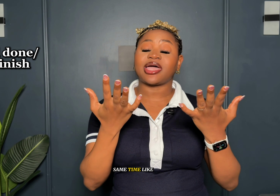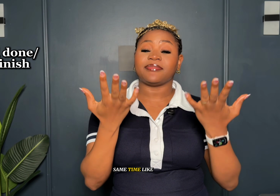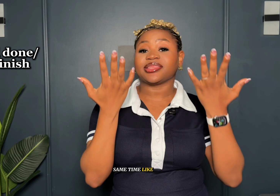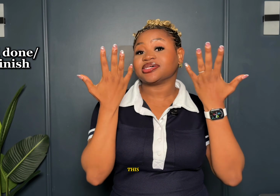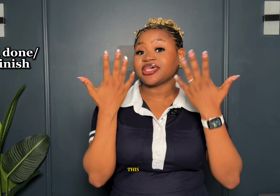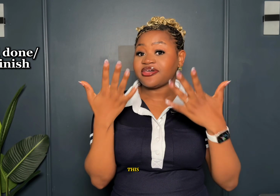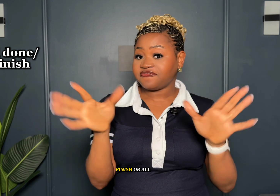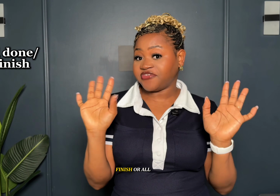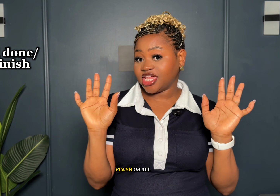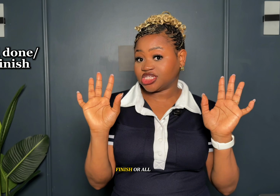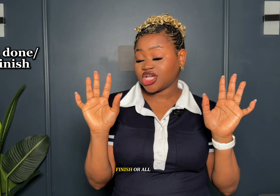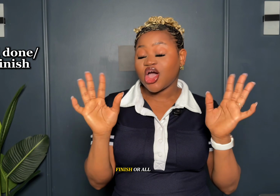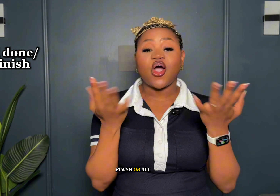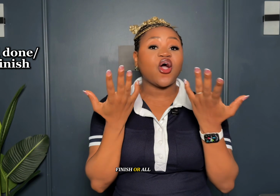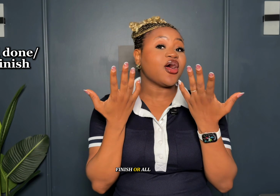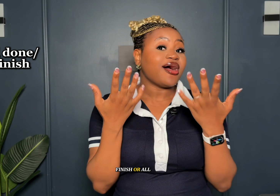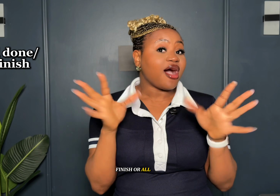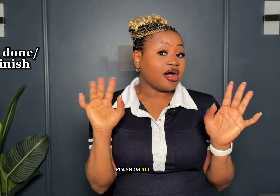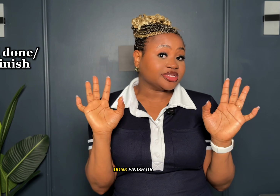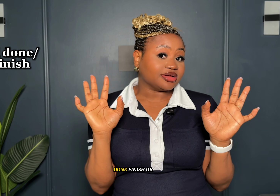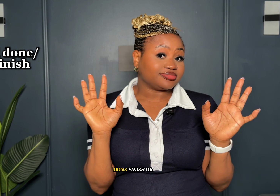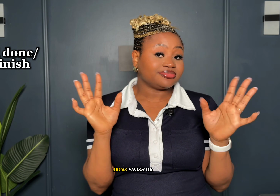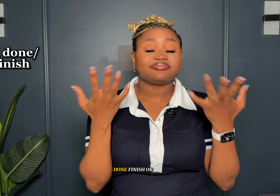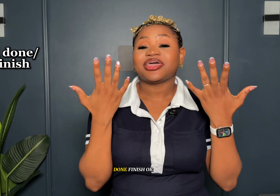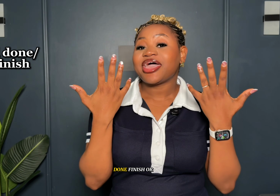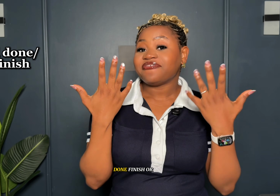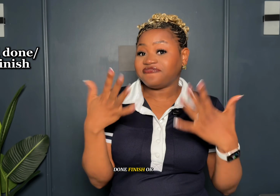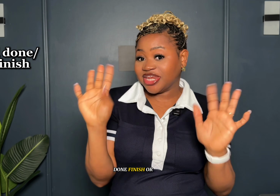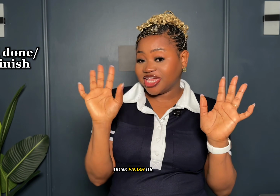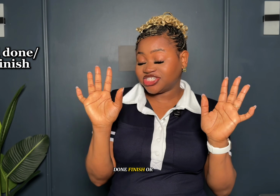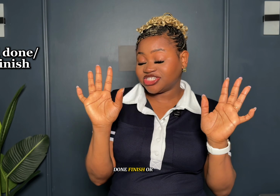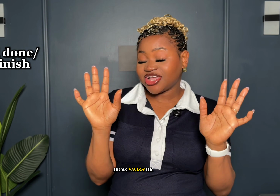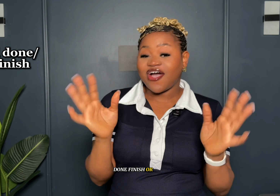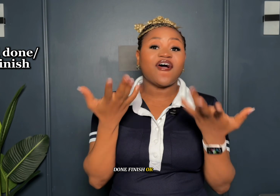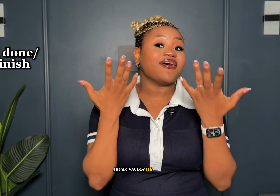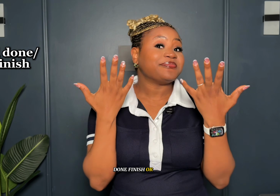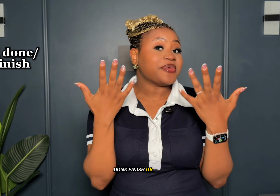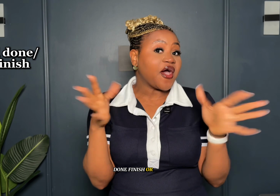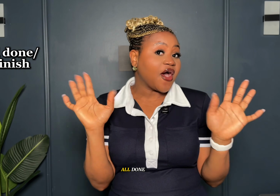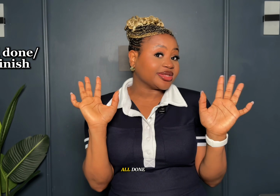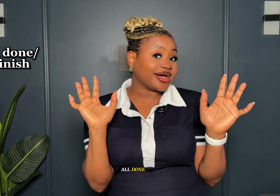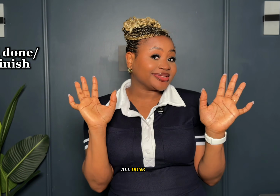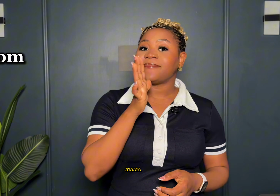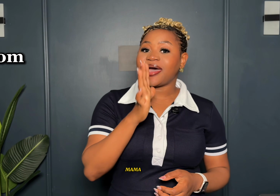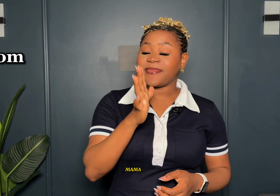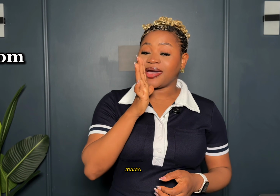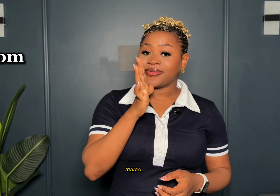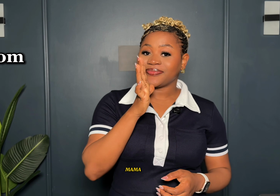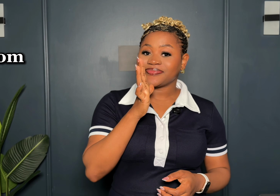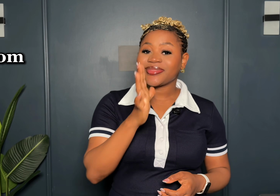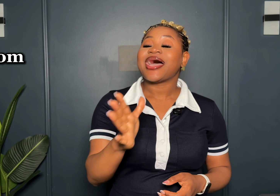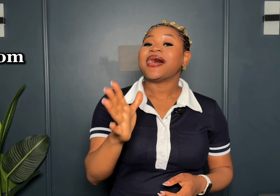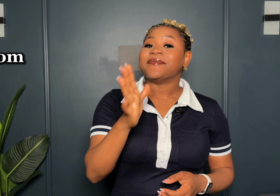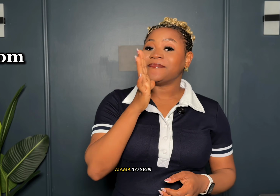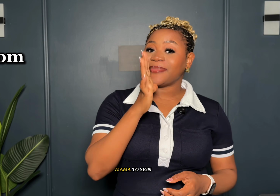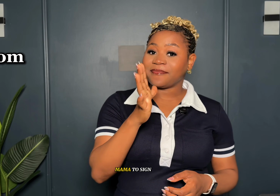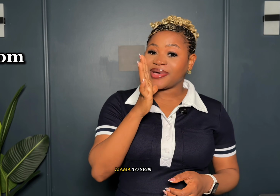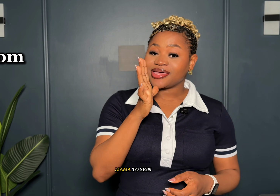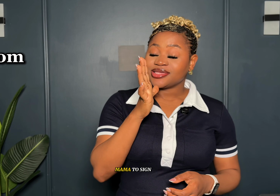like this. Finish or all done. Finish or all done. Mama. Mama. To